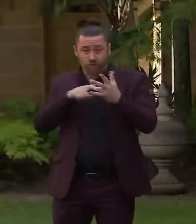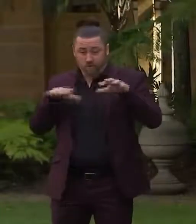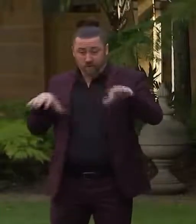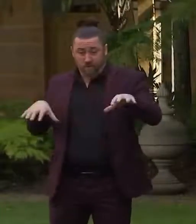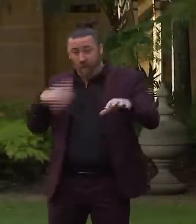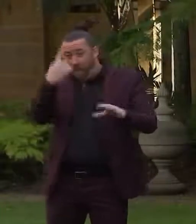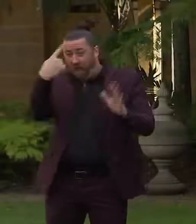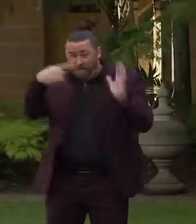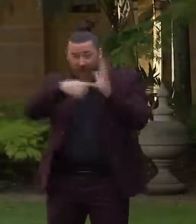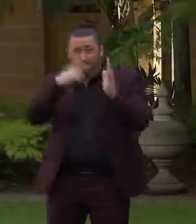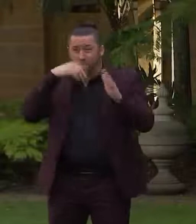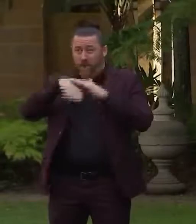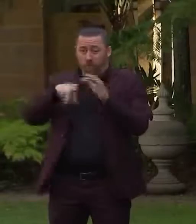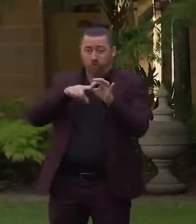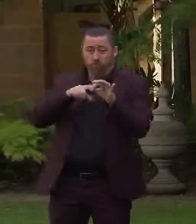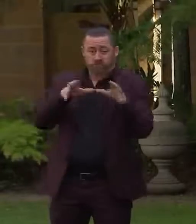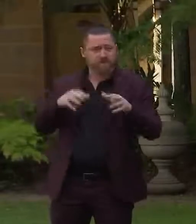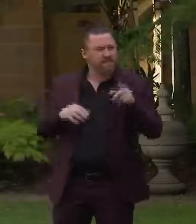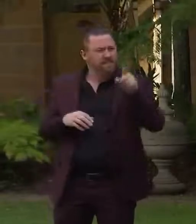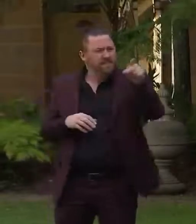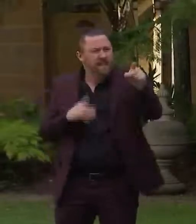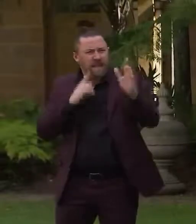at the moment.